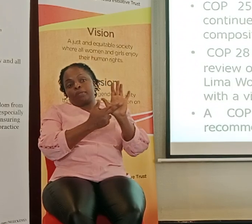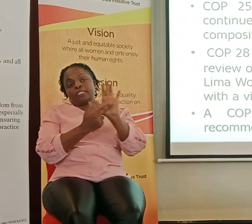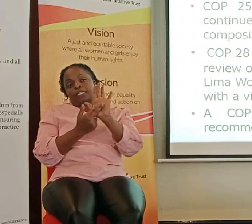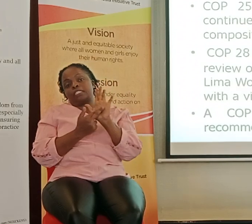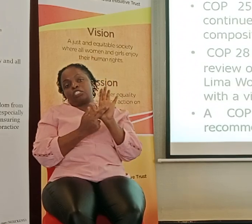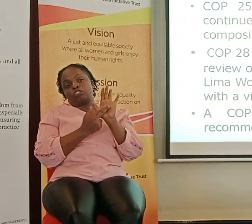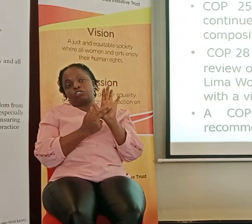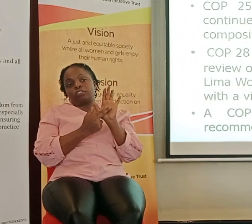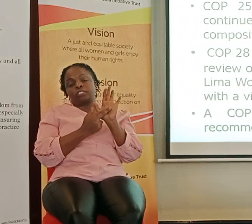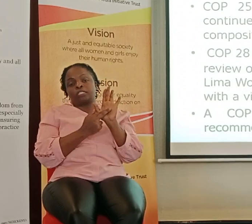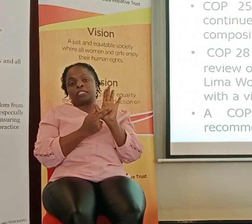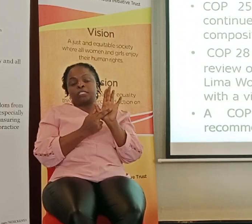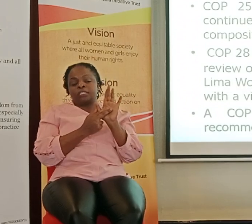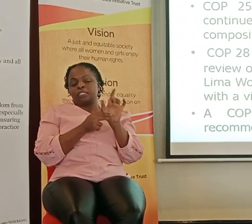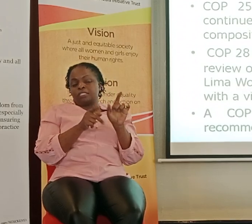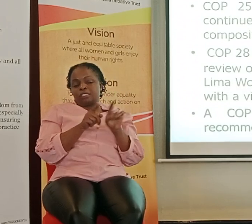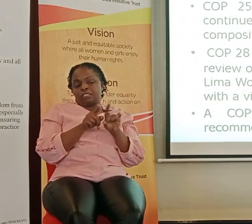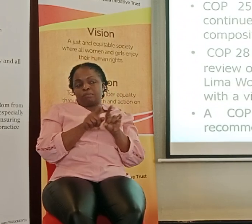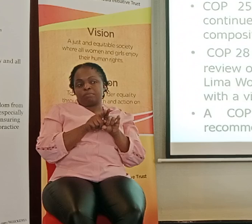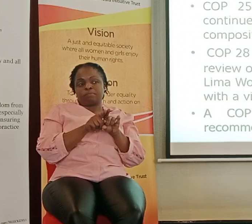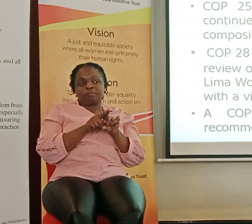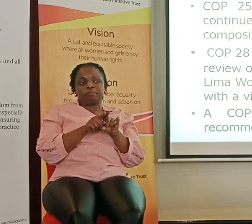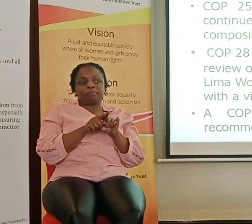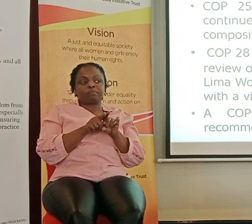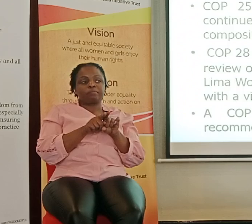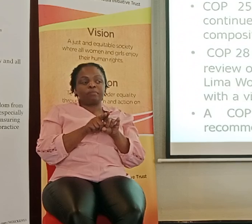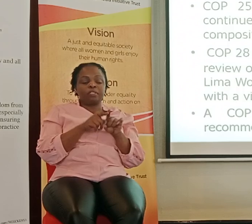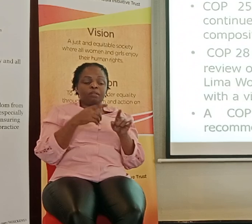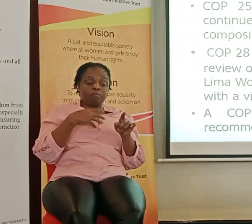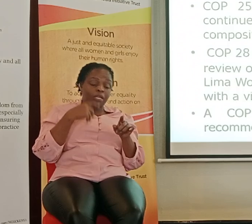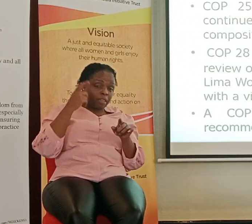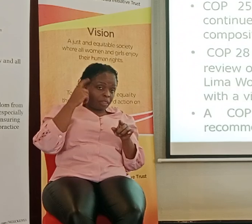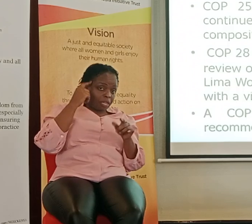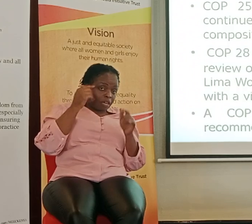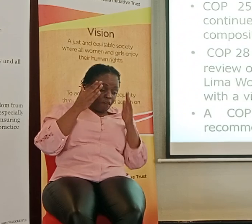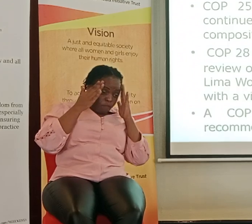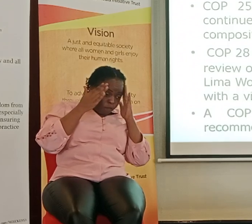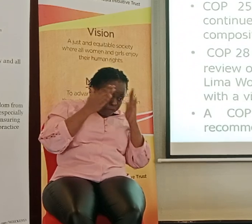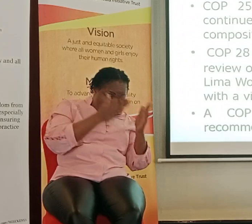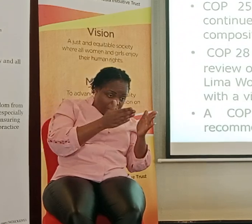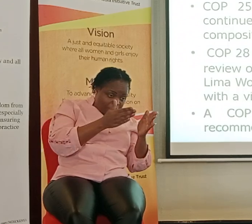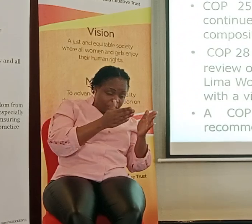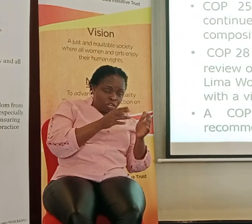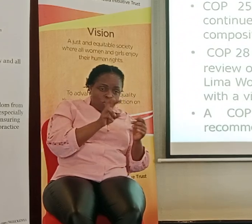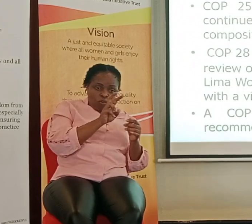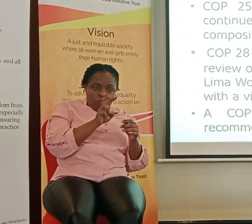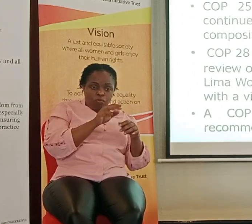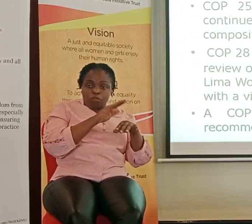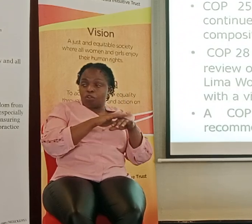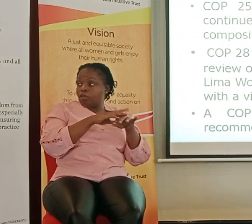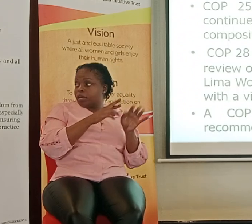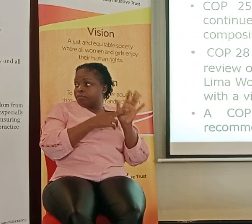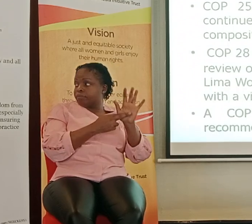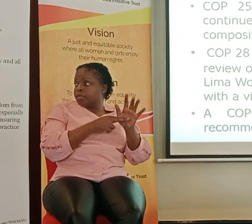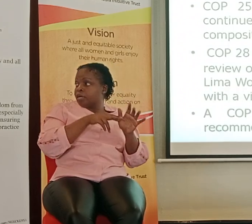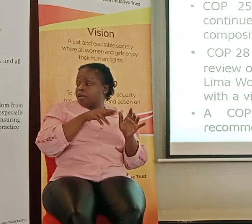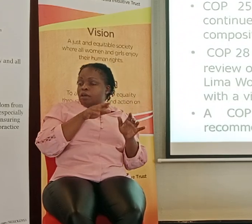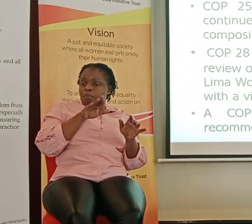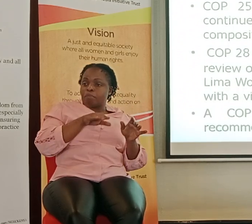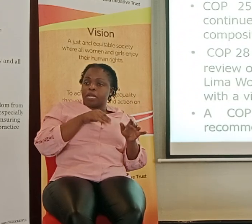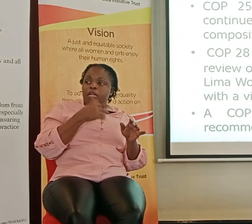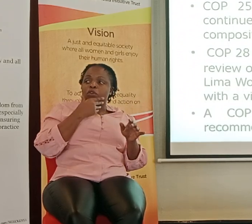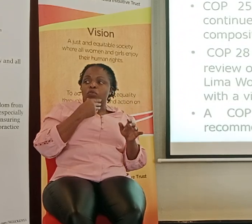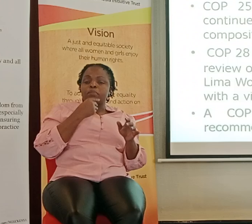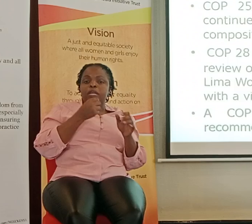representation. Although I think the focus has been largely on looking at representation of men and women